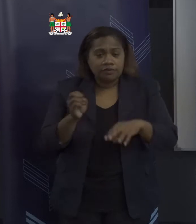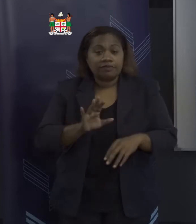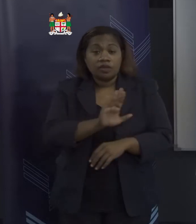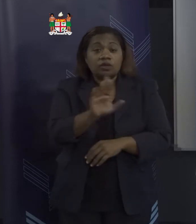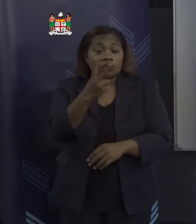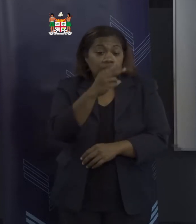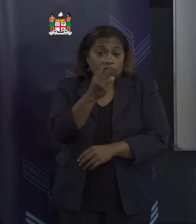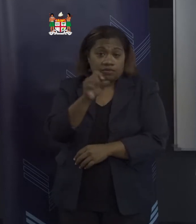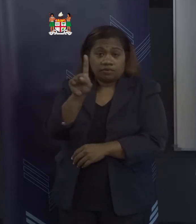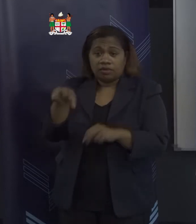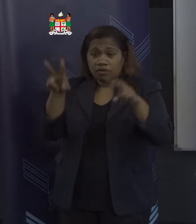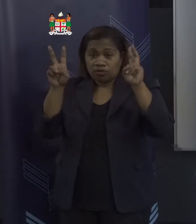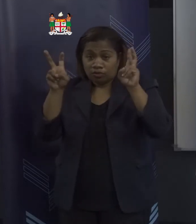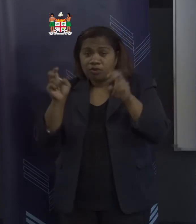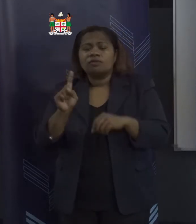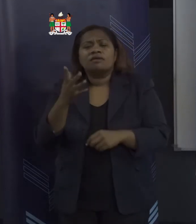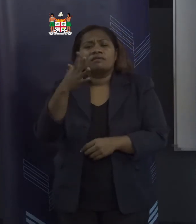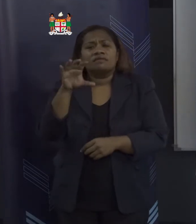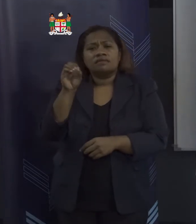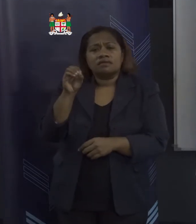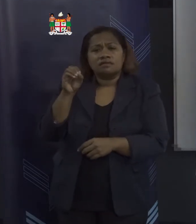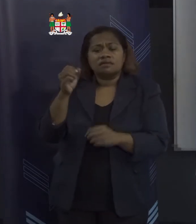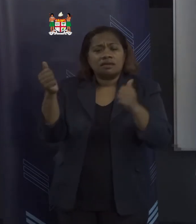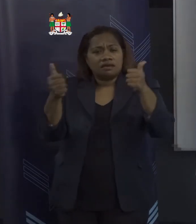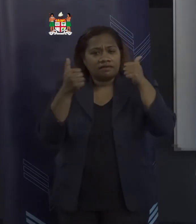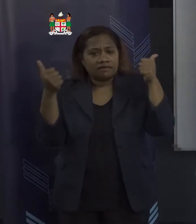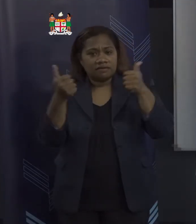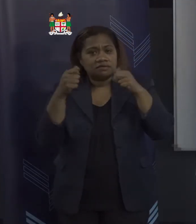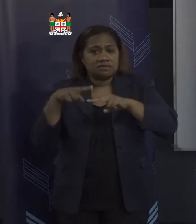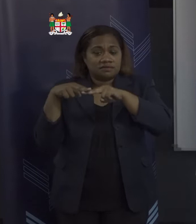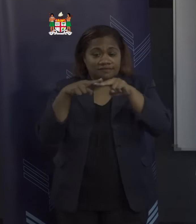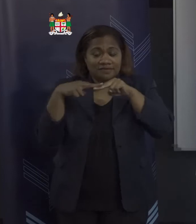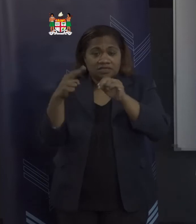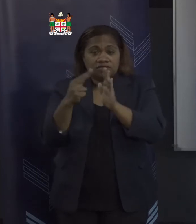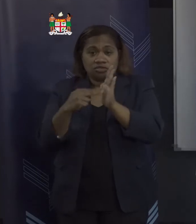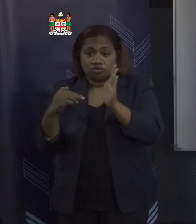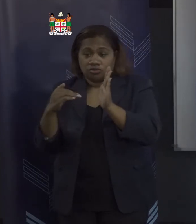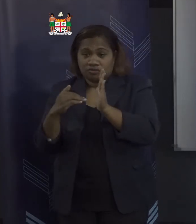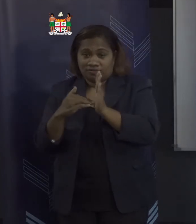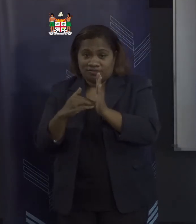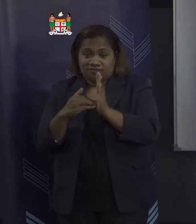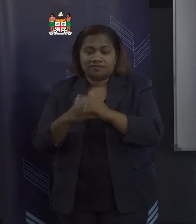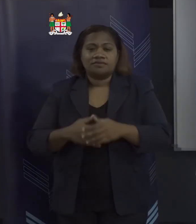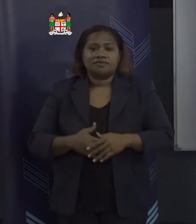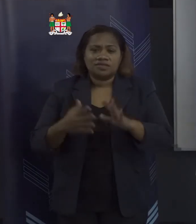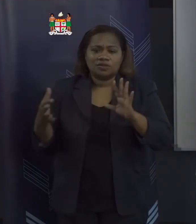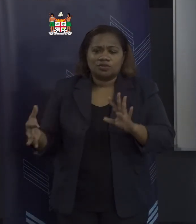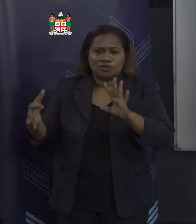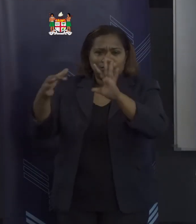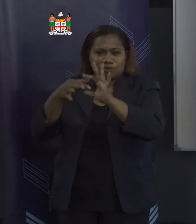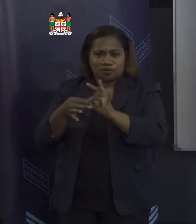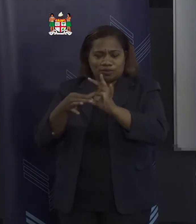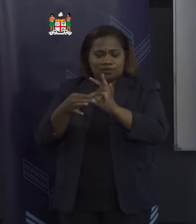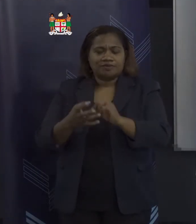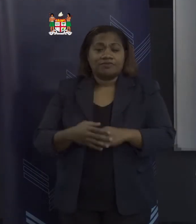on Fiji's 50th anniversary and 50th anniversary of Fiji-New Zealand diplomatic relations.